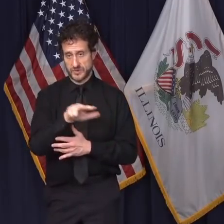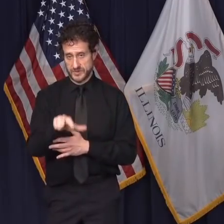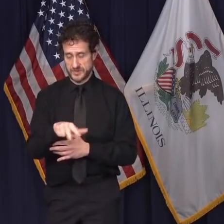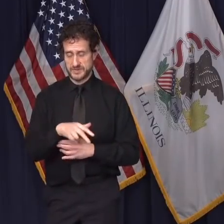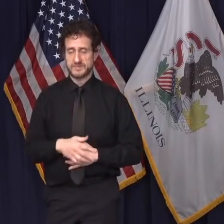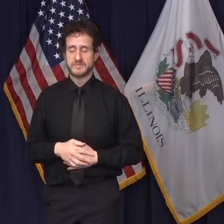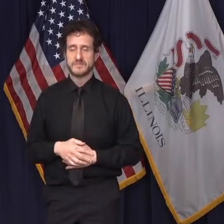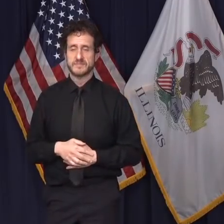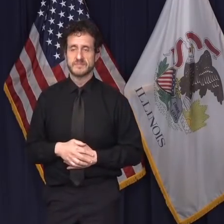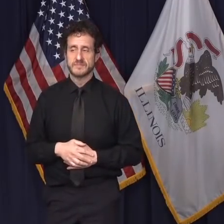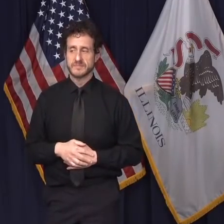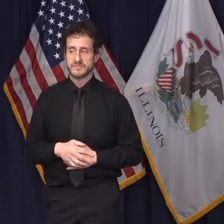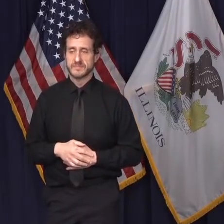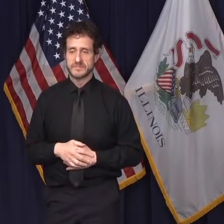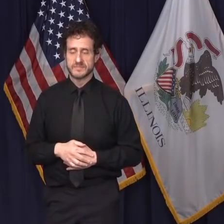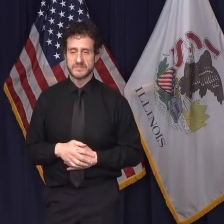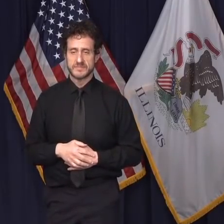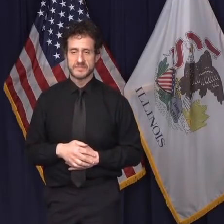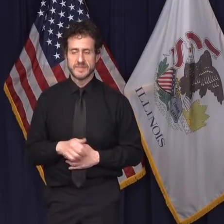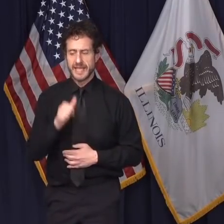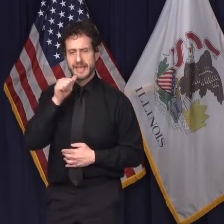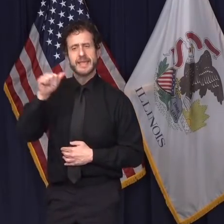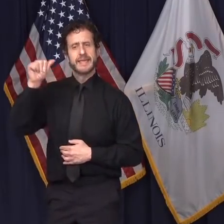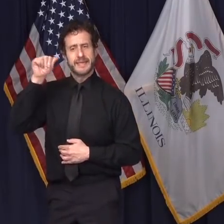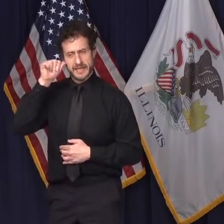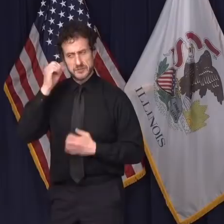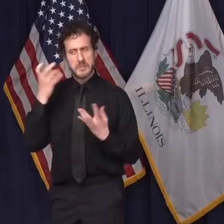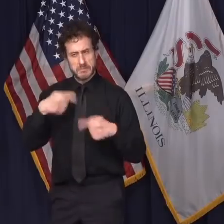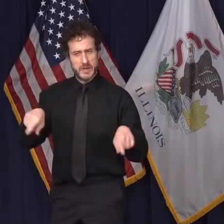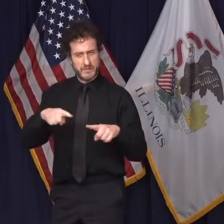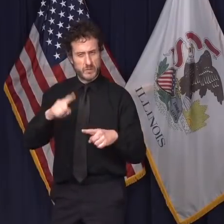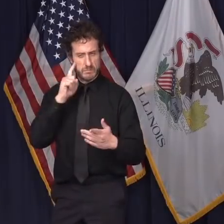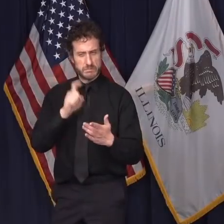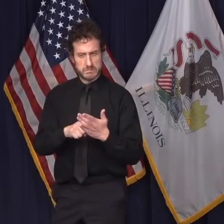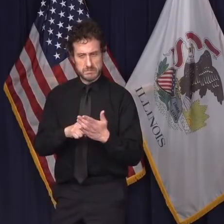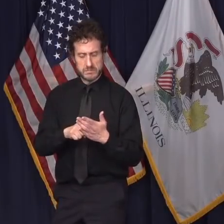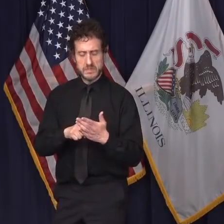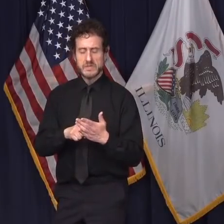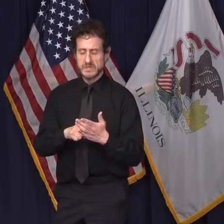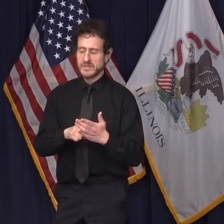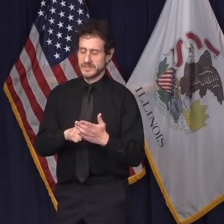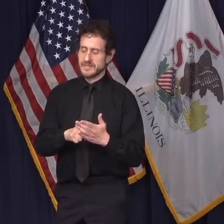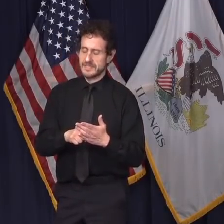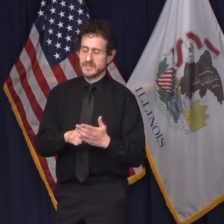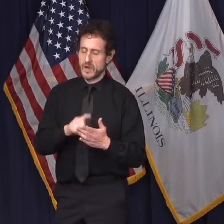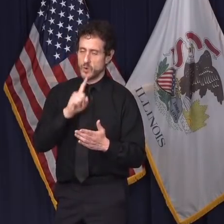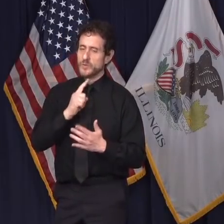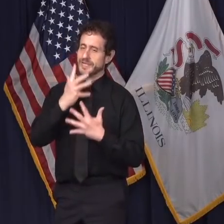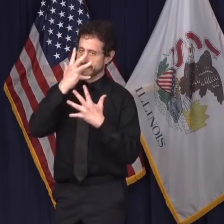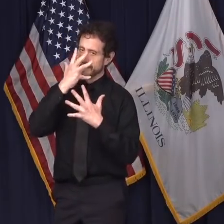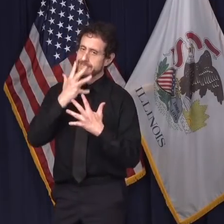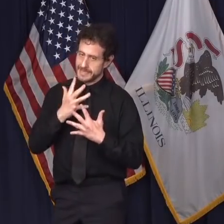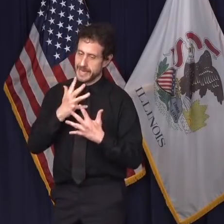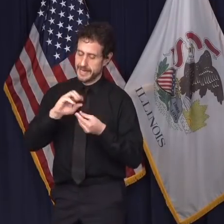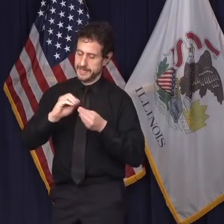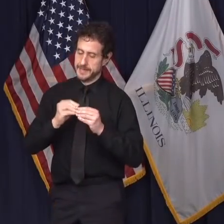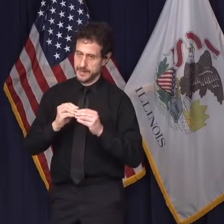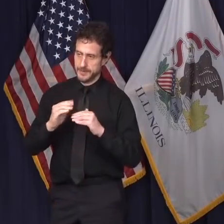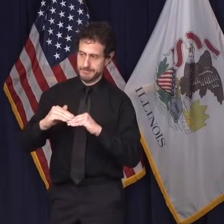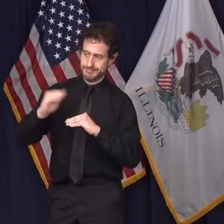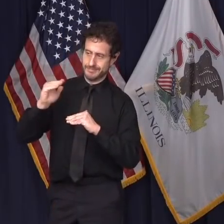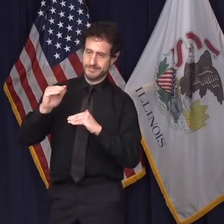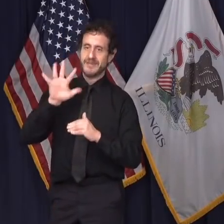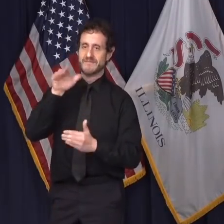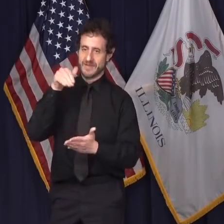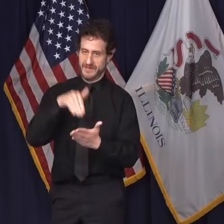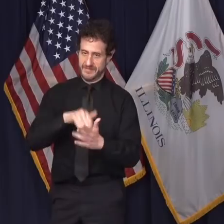115,833. Yesterday, many of you may have noticed that we passed a grim milestone, if you will, of